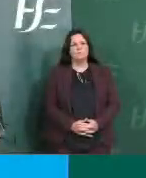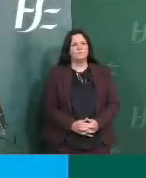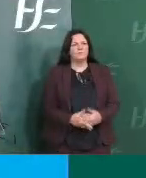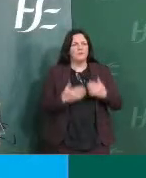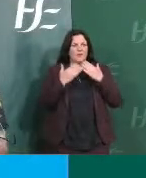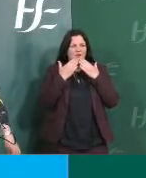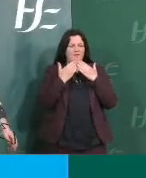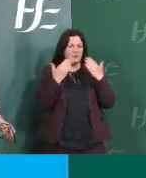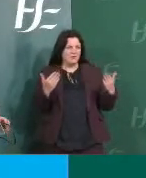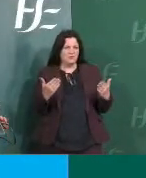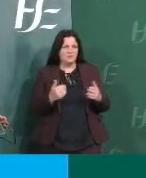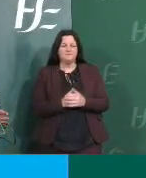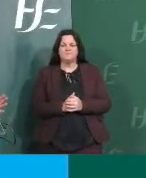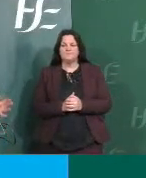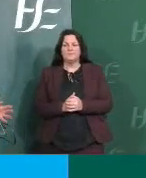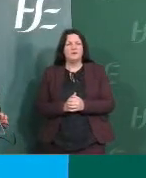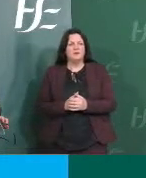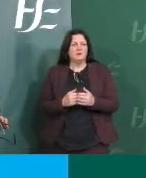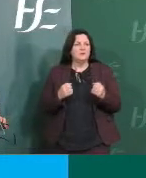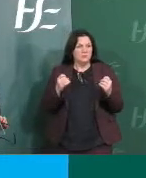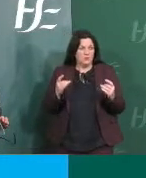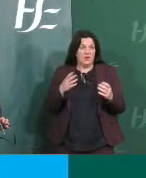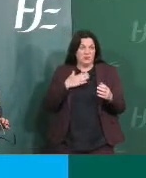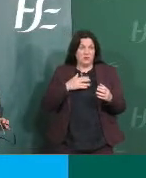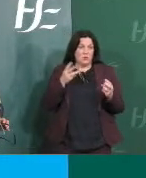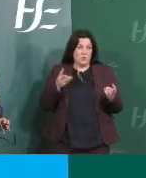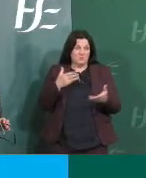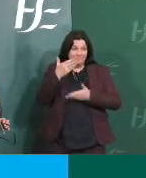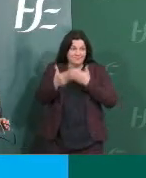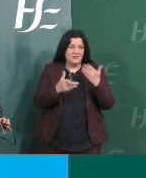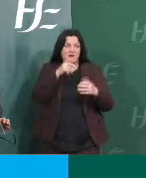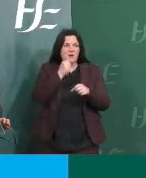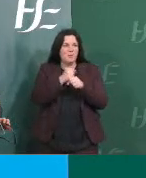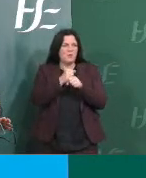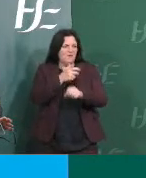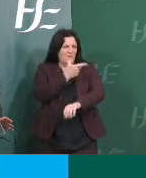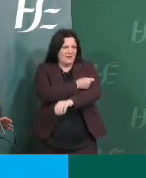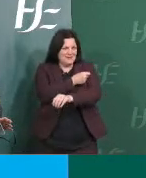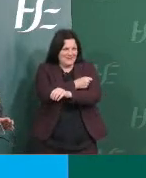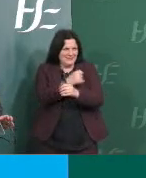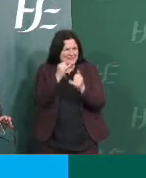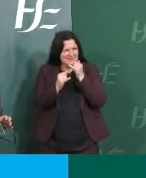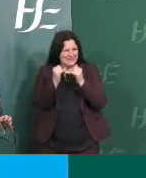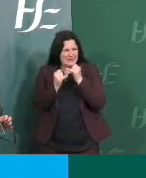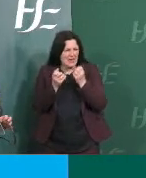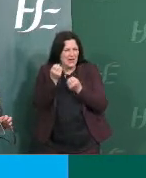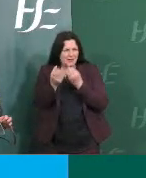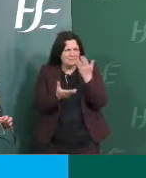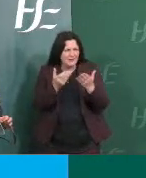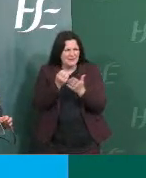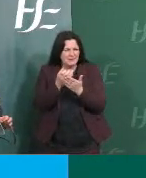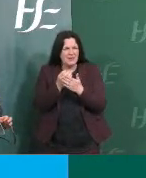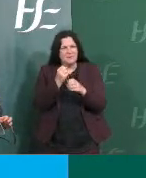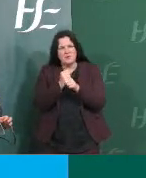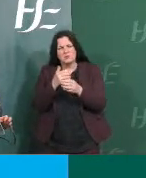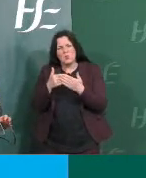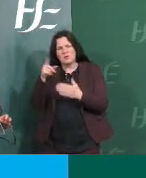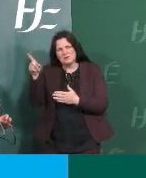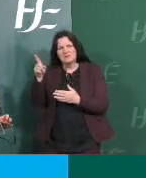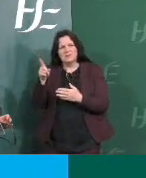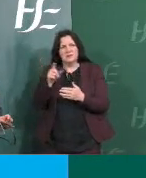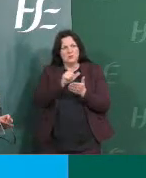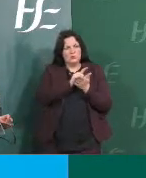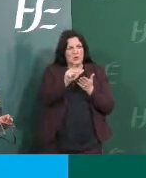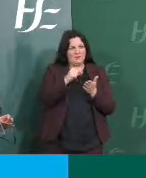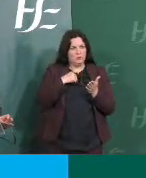Thank you very much. Yes, we just wanted to cover the COVID vaccines in a little bit more detail, and particularly to talk about the 12